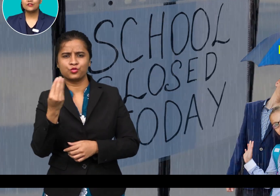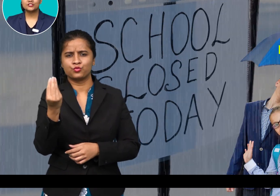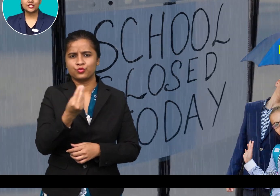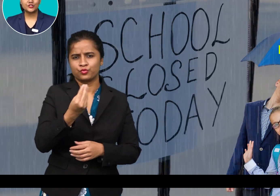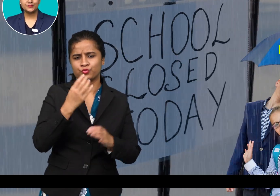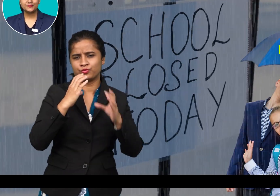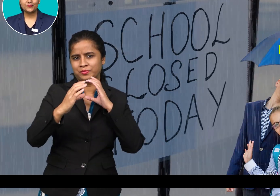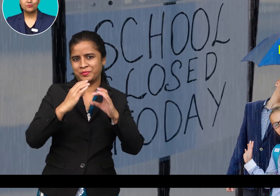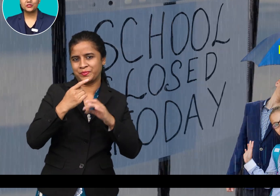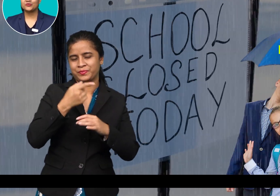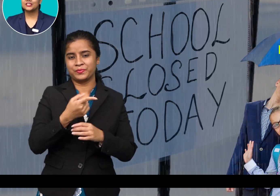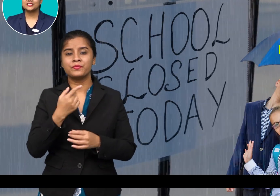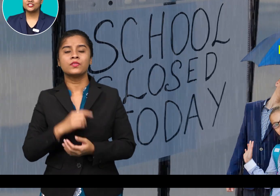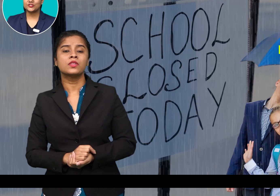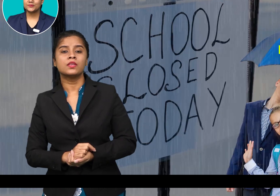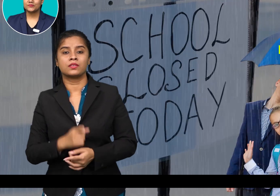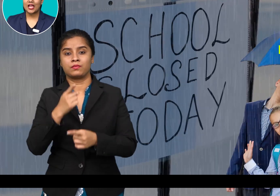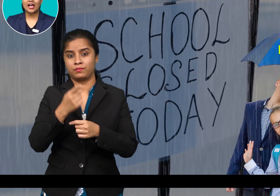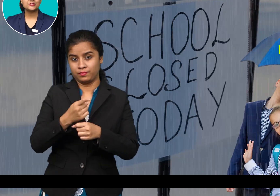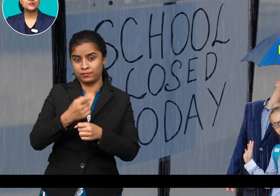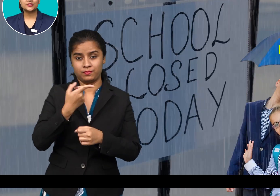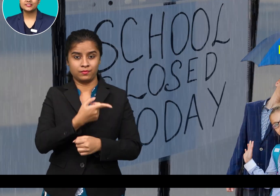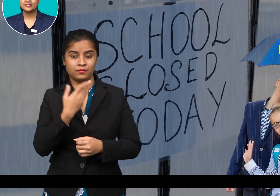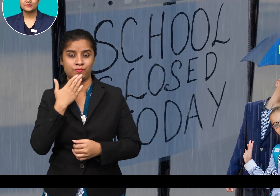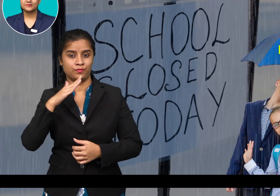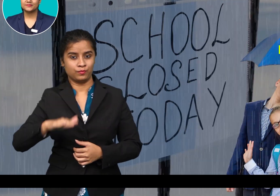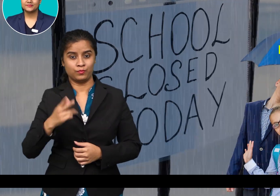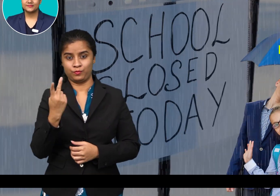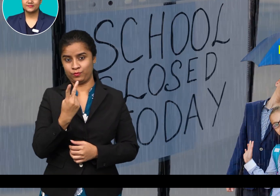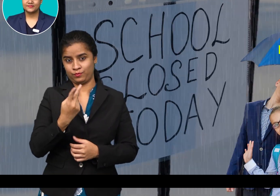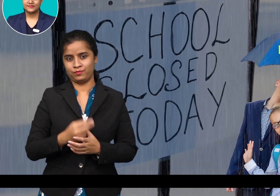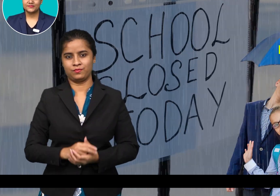small conversation between the teacher and students.